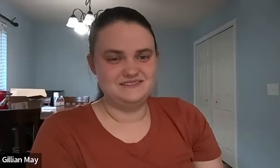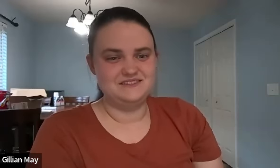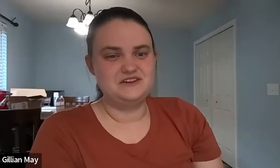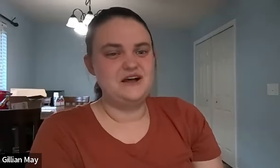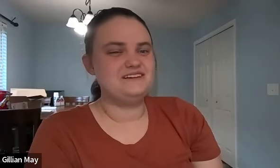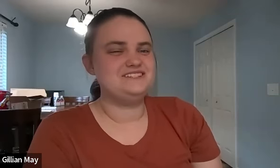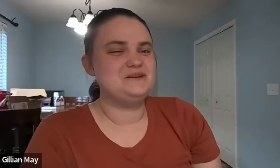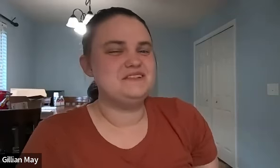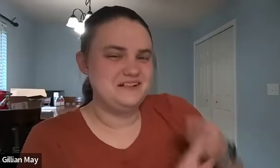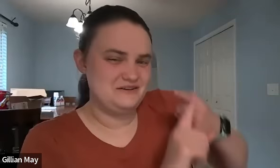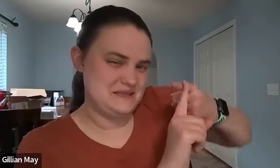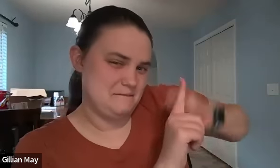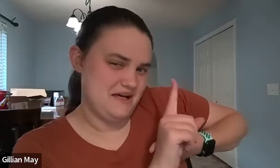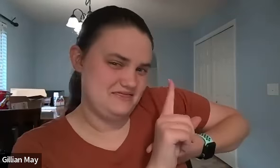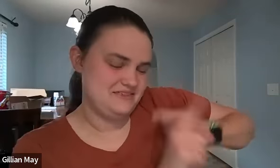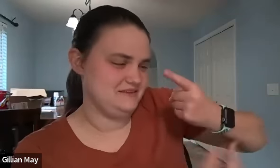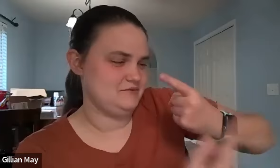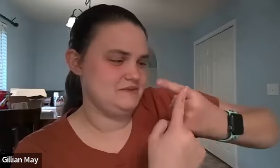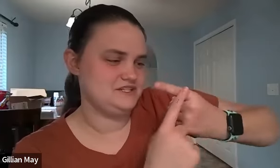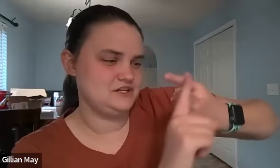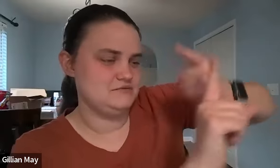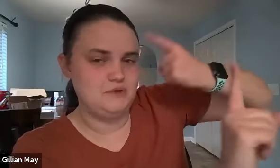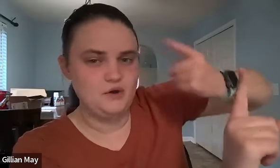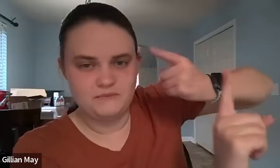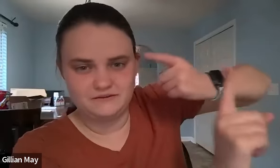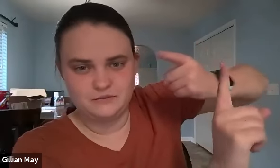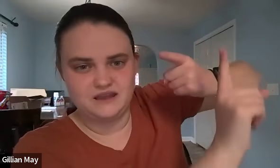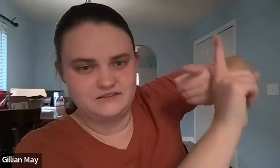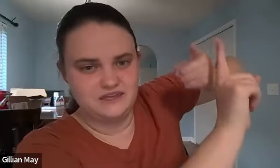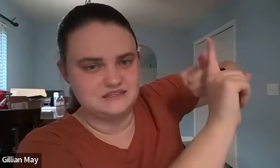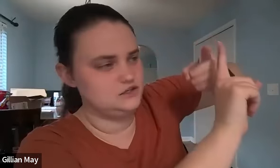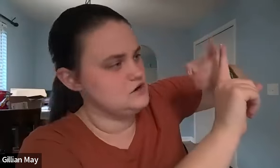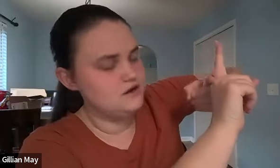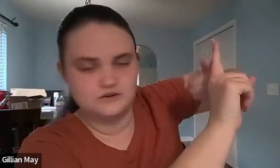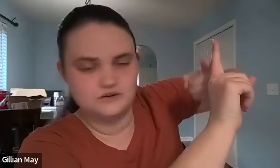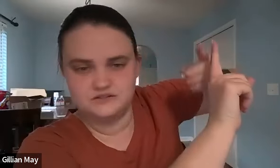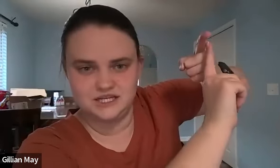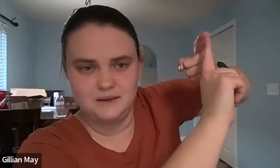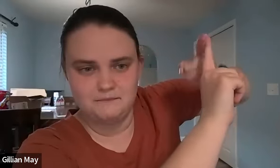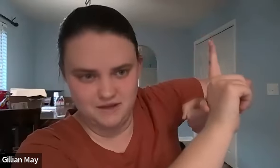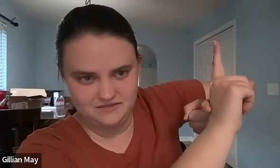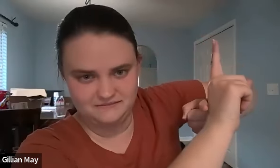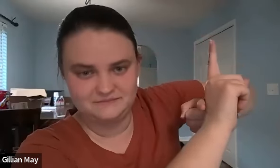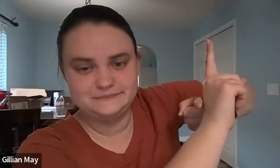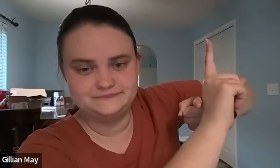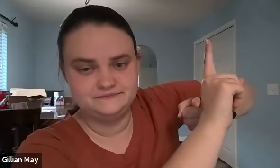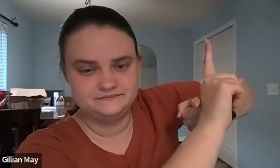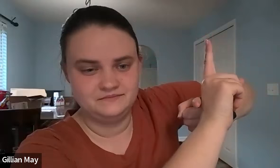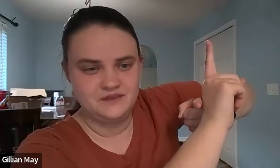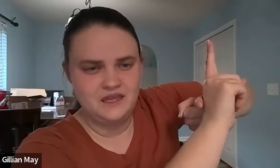So y'all are extremely close. Month. We'll make sure both like they're back of the hands, like your knuckle touching. Yeah, month.